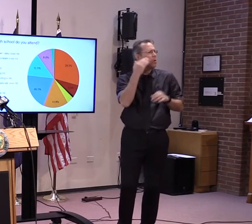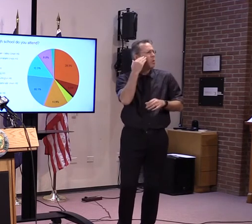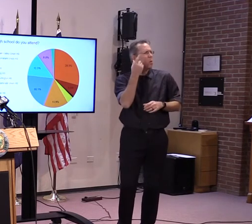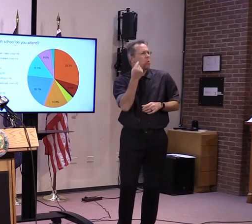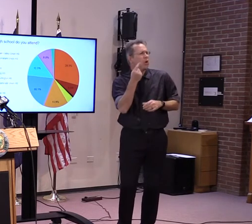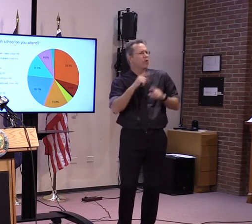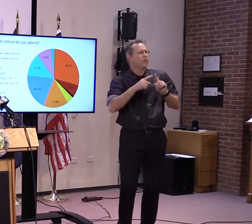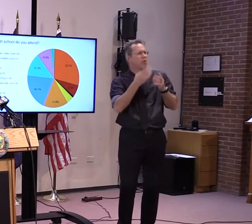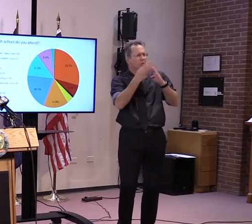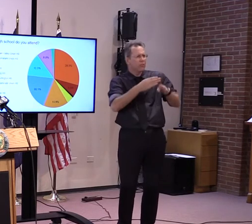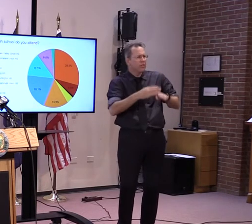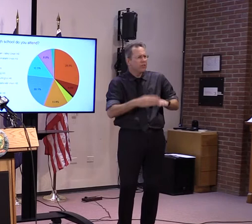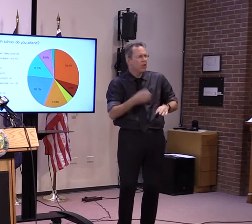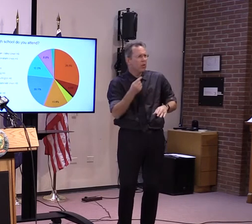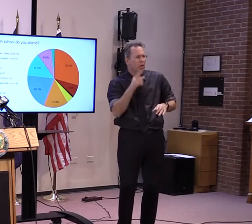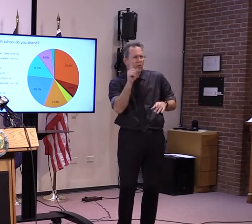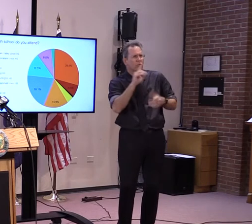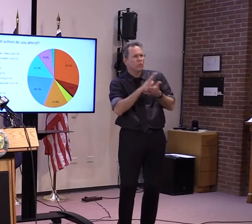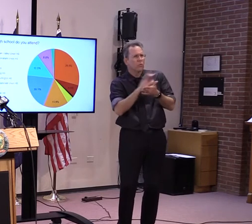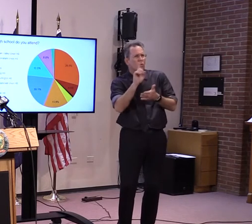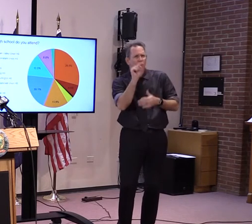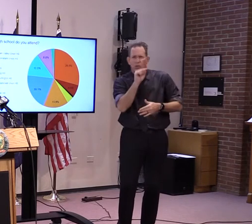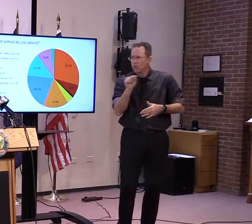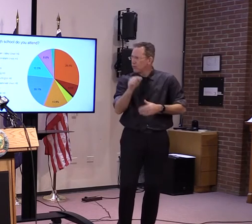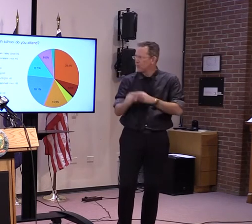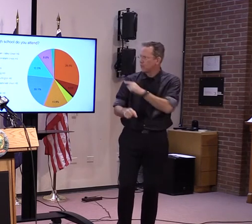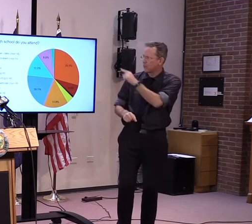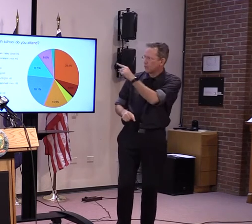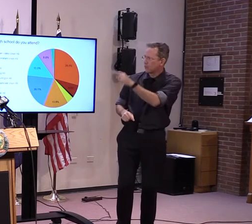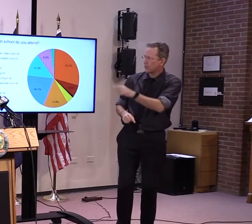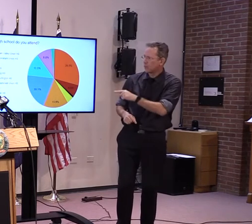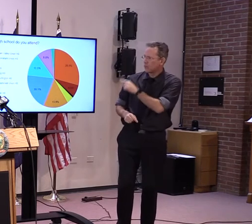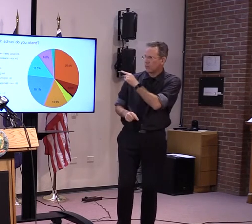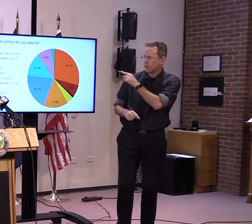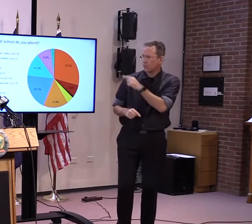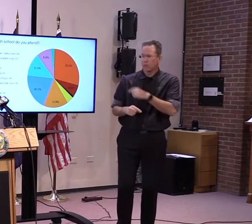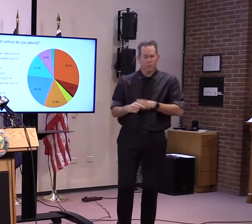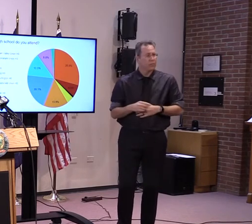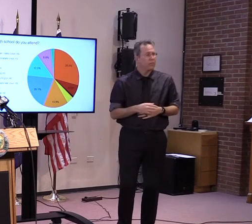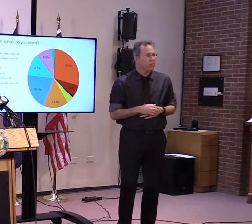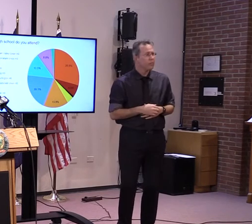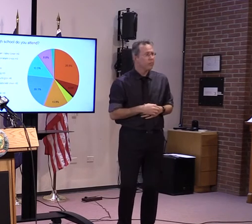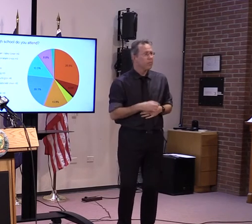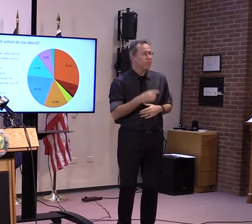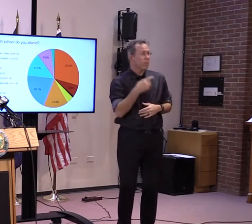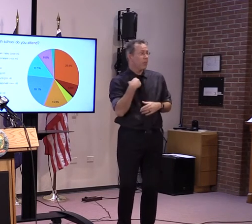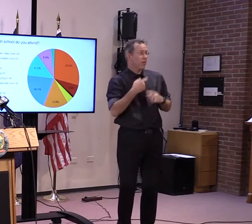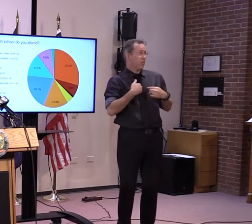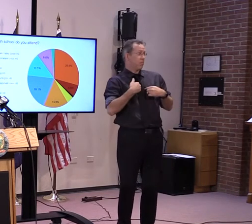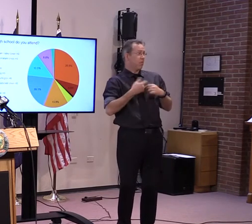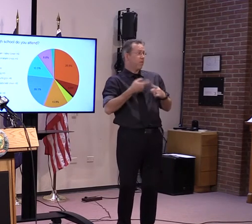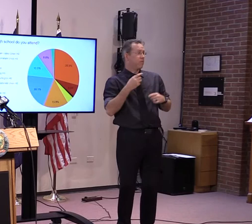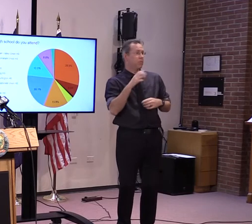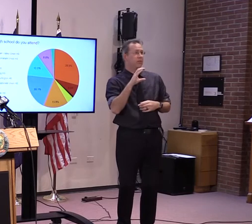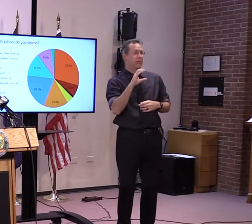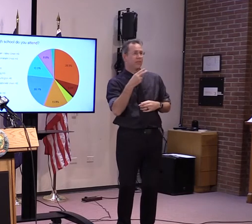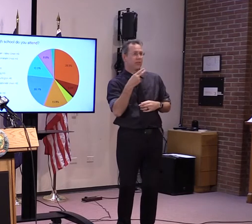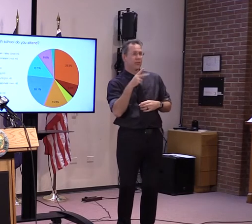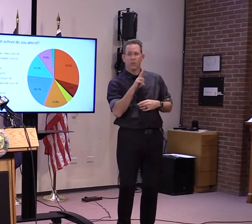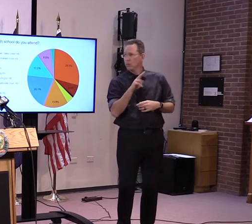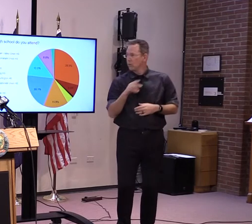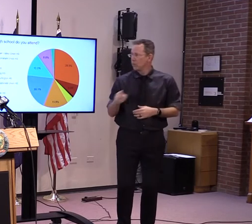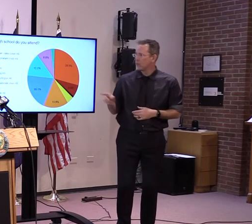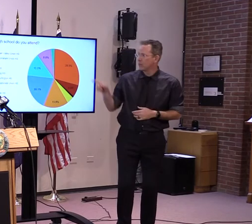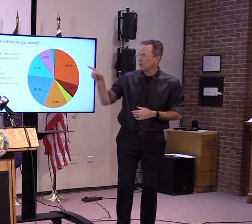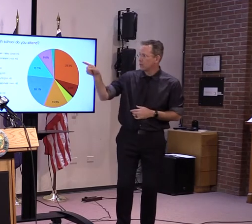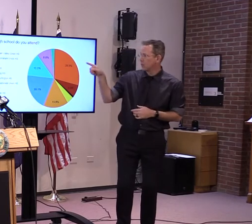high schools, because I myself am from CVU, and we have such a large student body that, you know, almost 30% of our responses were